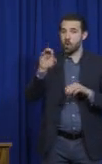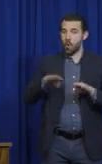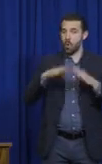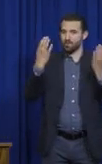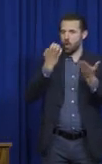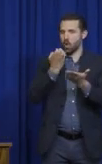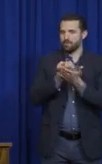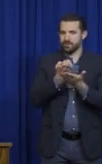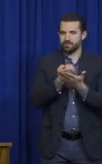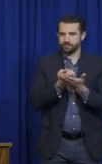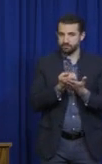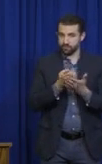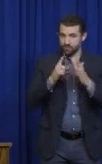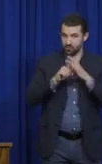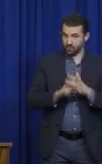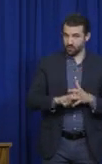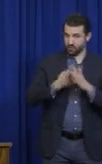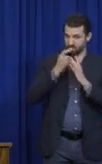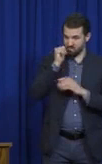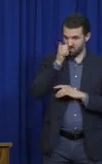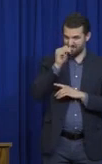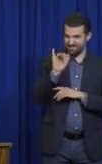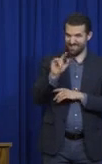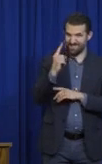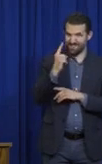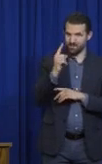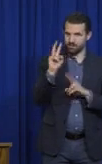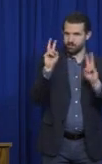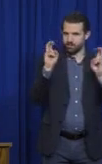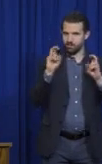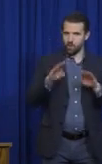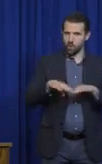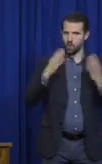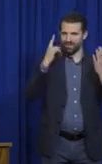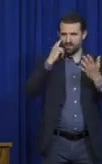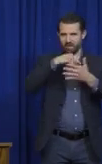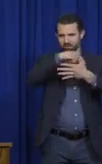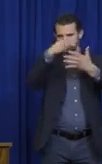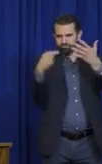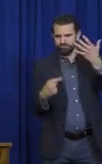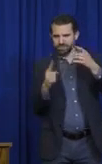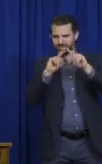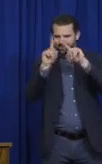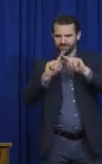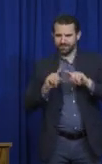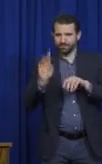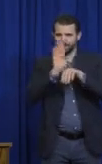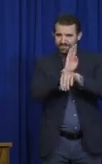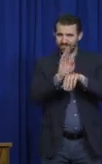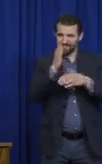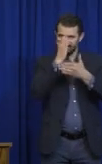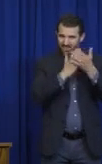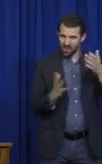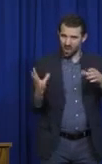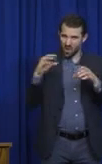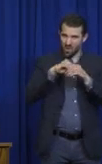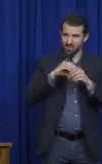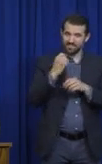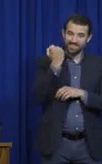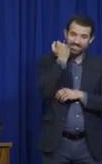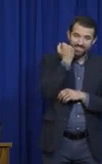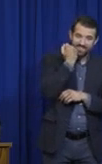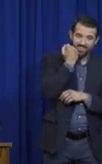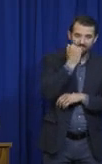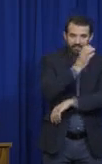reopening starting tomorrow for a variety of businesses, some of them, including dental